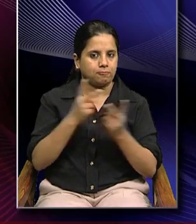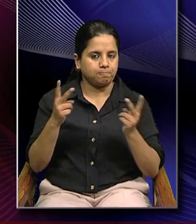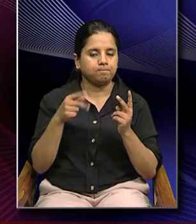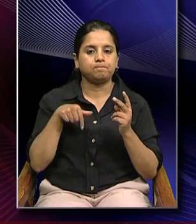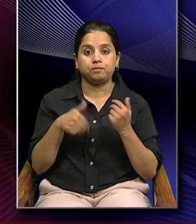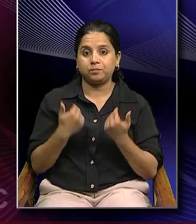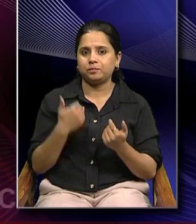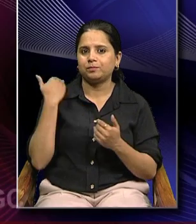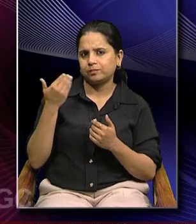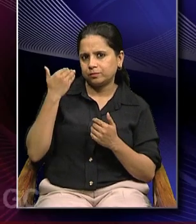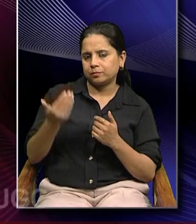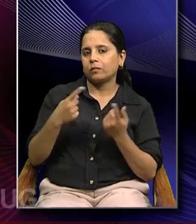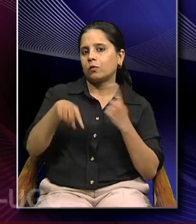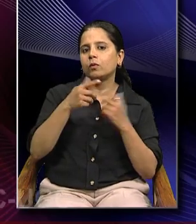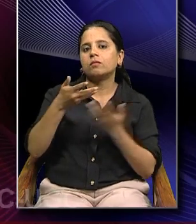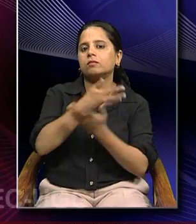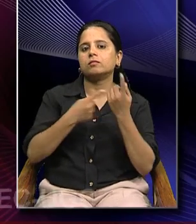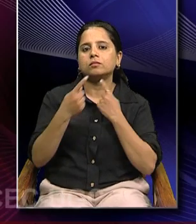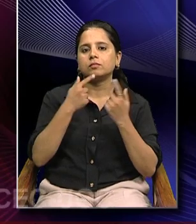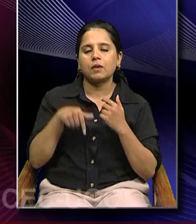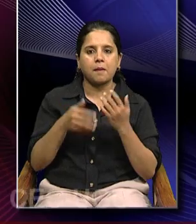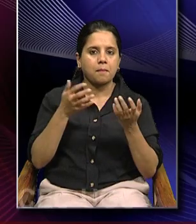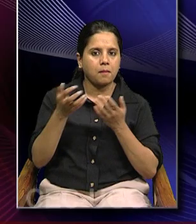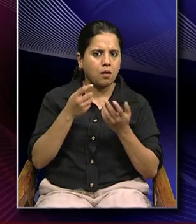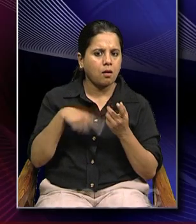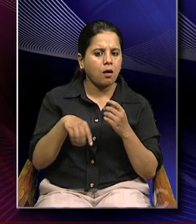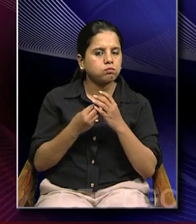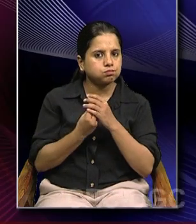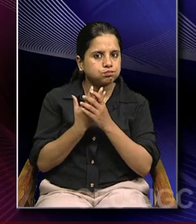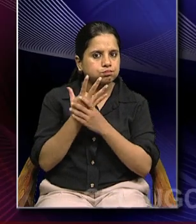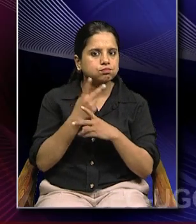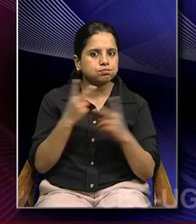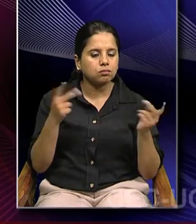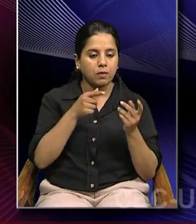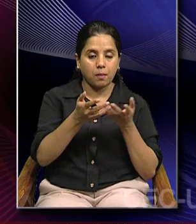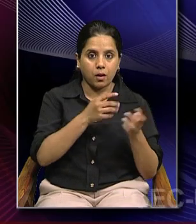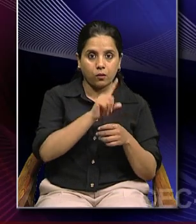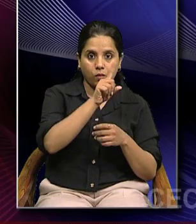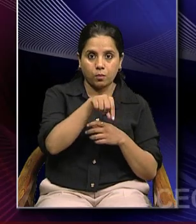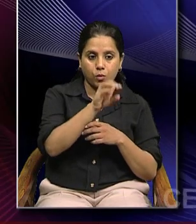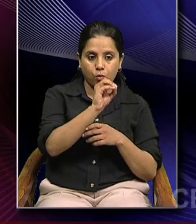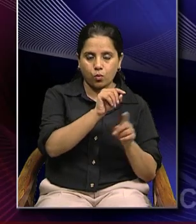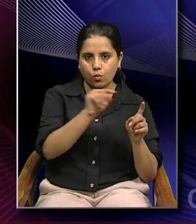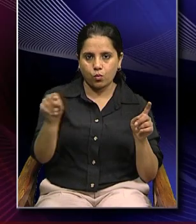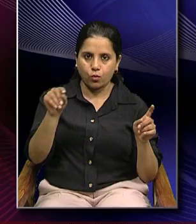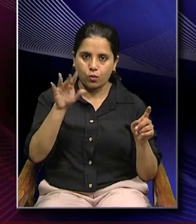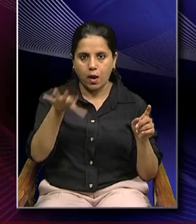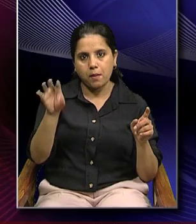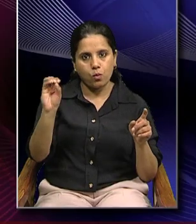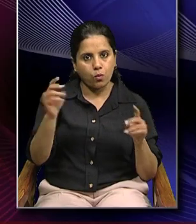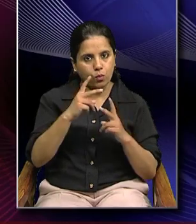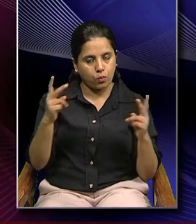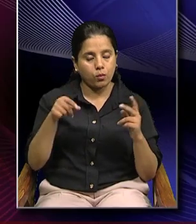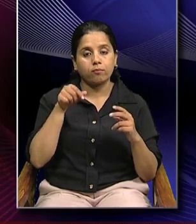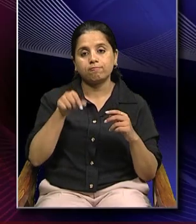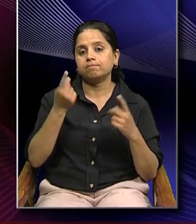that series where we have been discussing about the way marketing has evolved from marketing 1.0 to 5.0, wherein